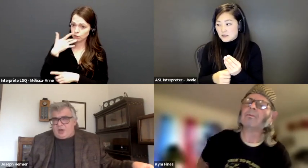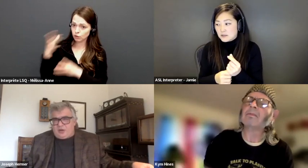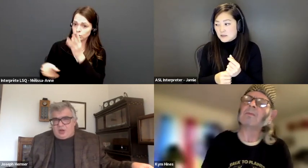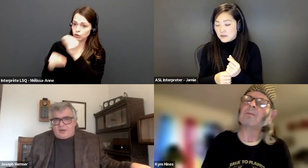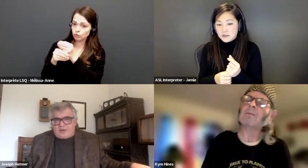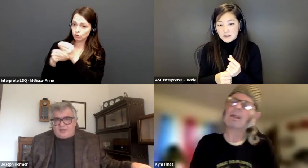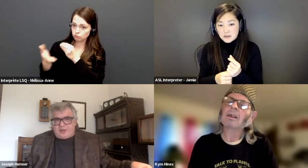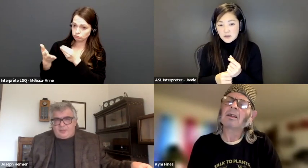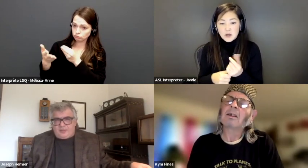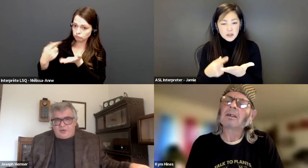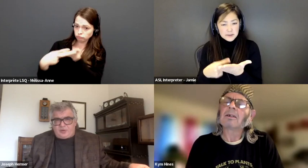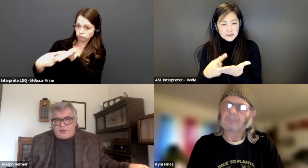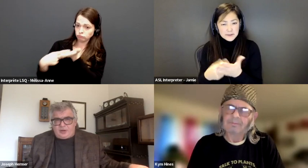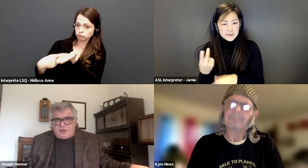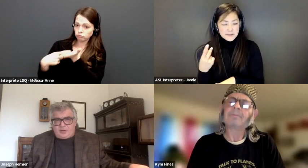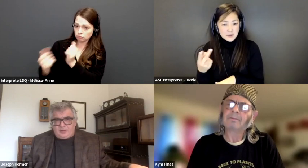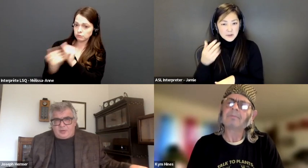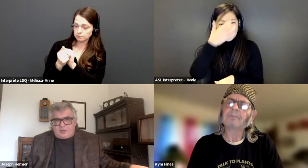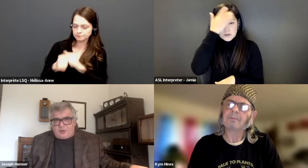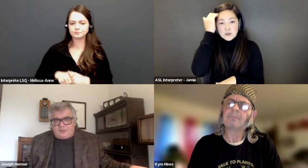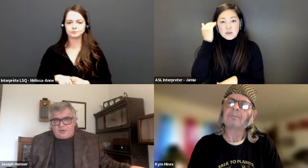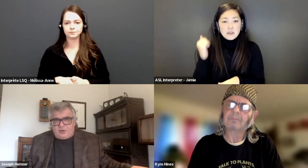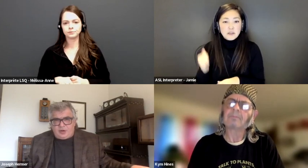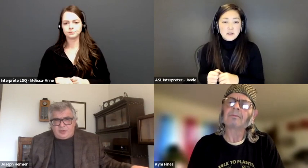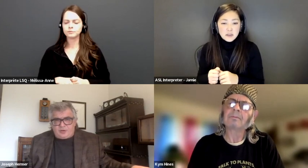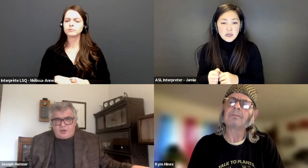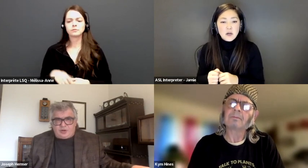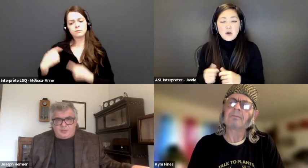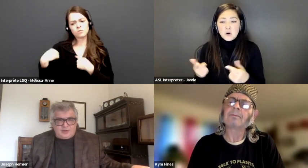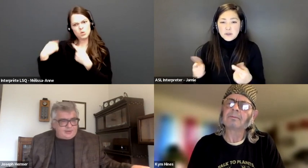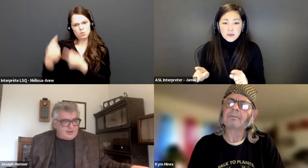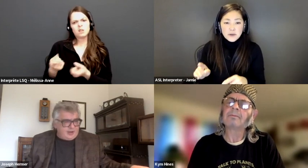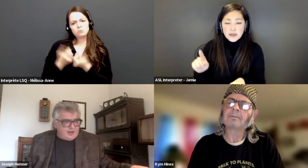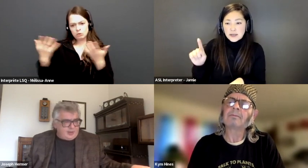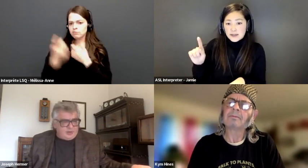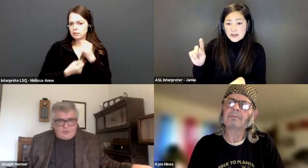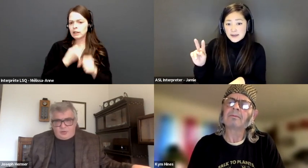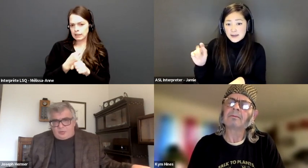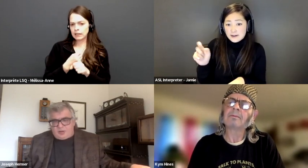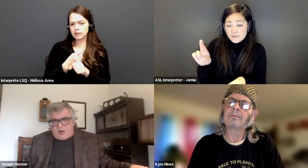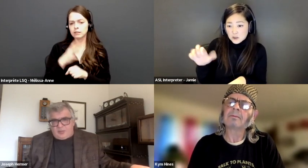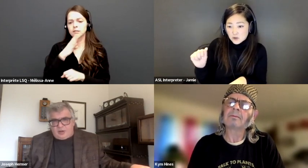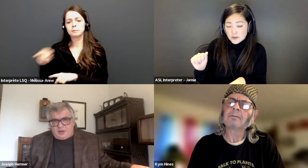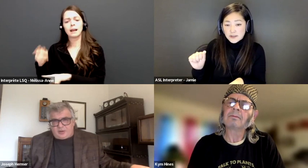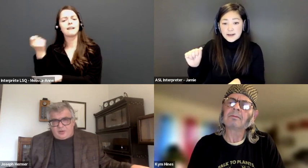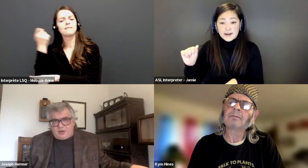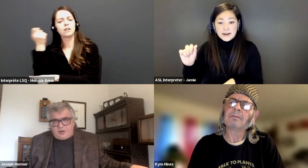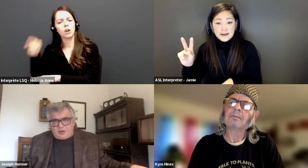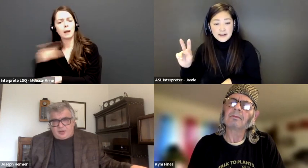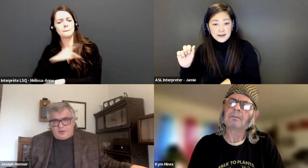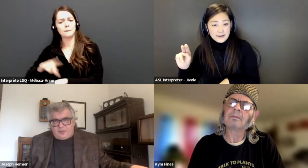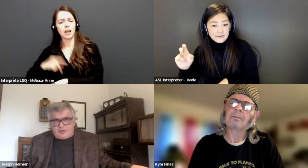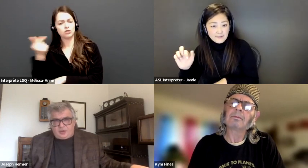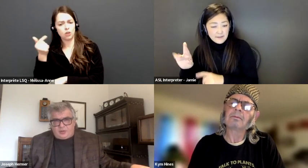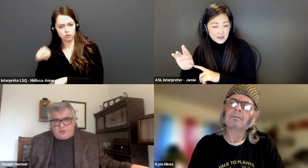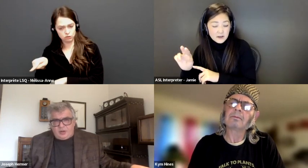we've talked a lot the last couple of years really about what's going on in Victoria and Prince George and other places. And we talked about a story a